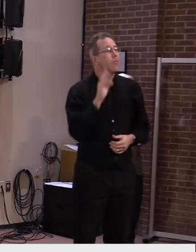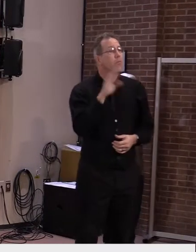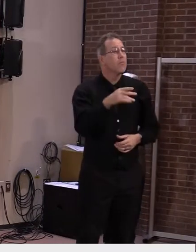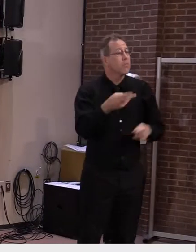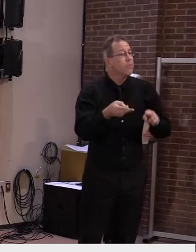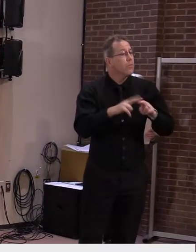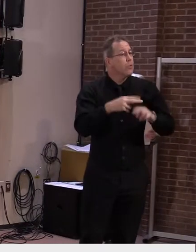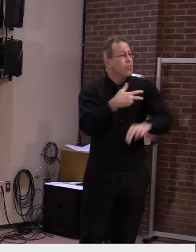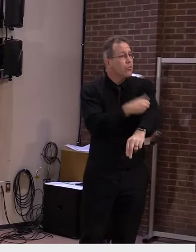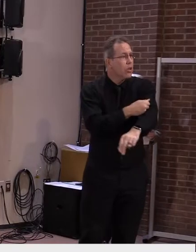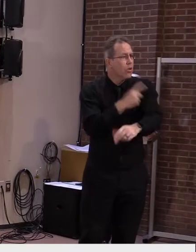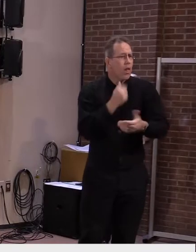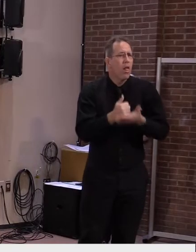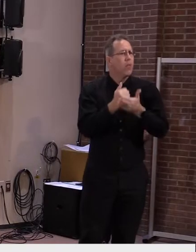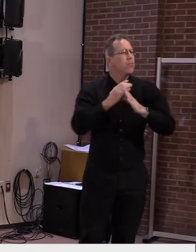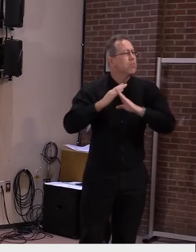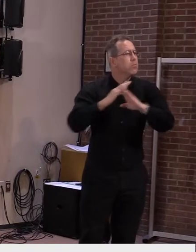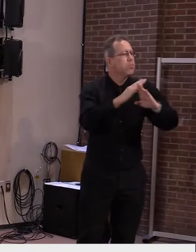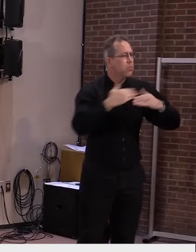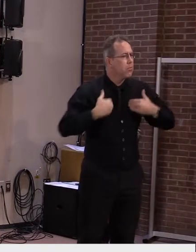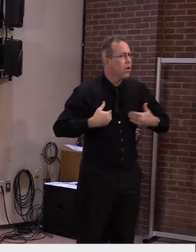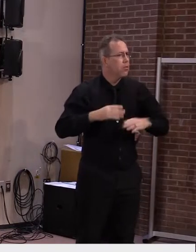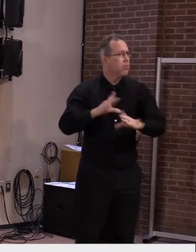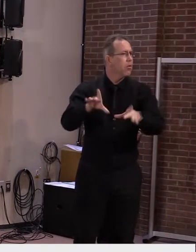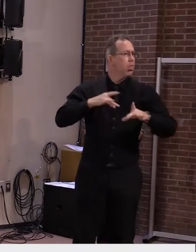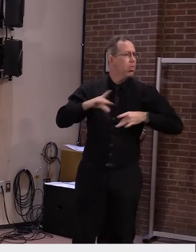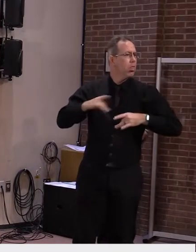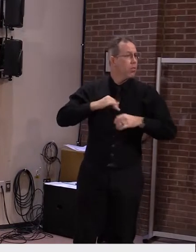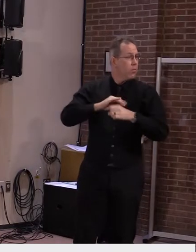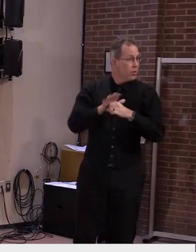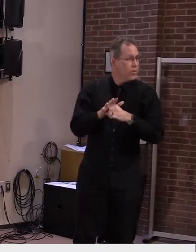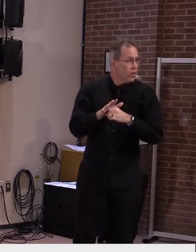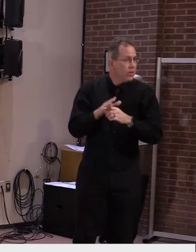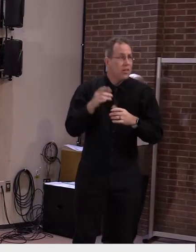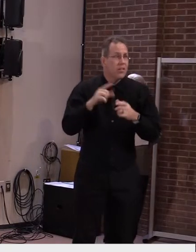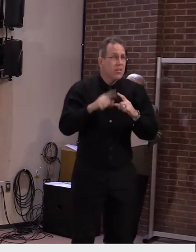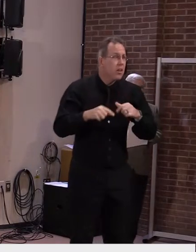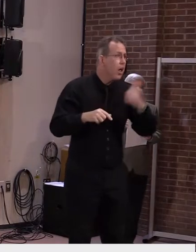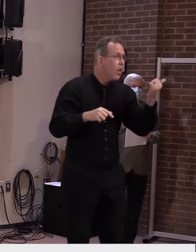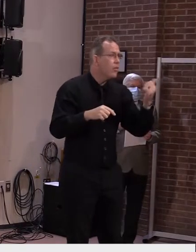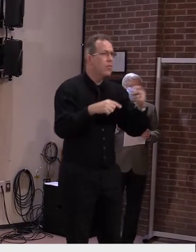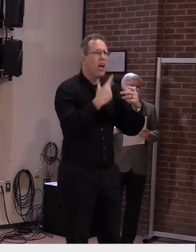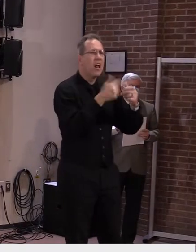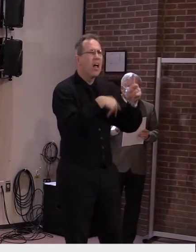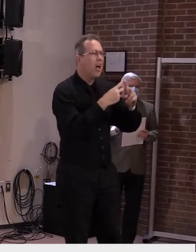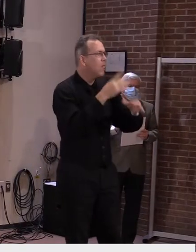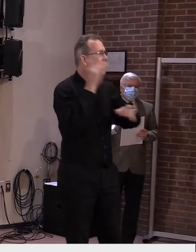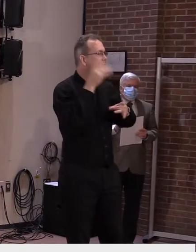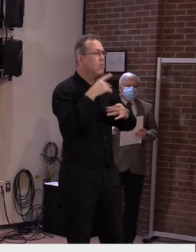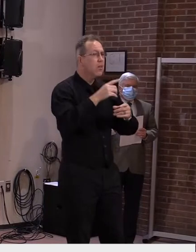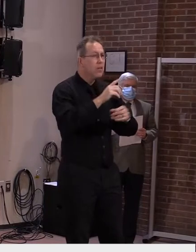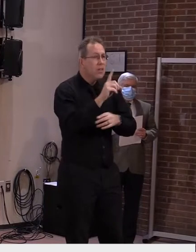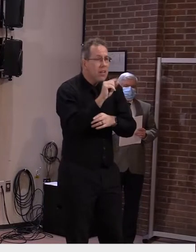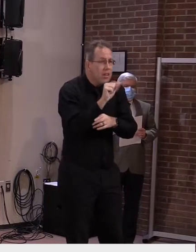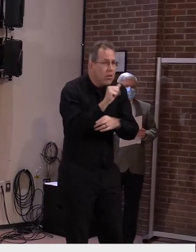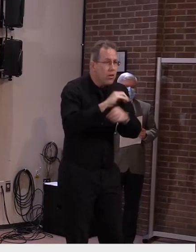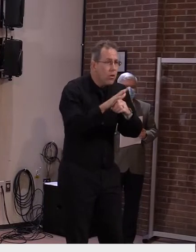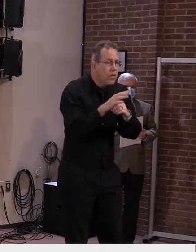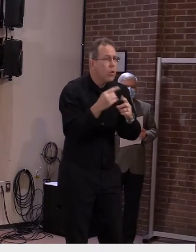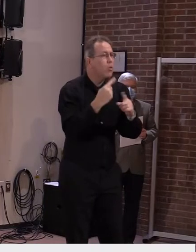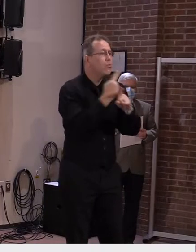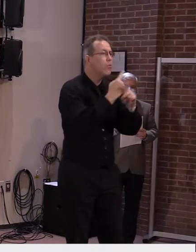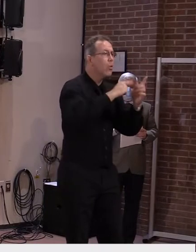inevitably occurring in the future. If you get your booster in the next week, you'll have the